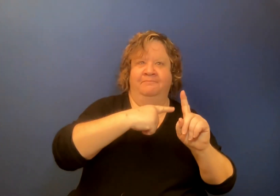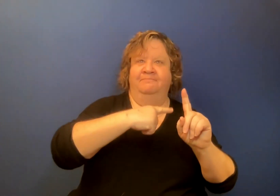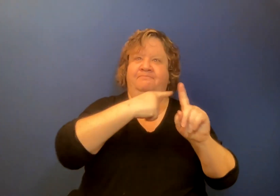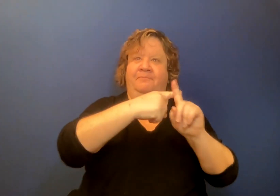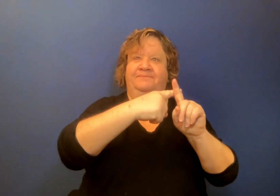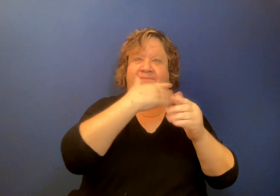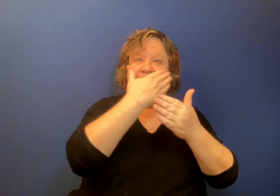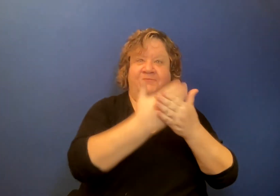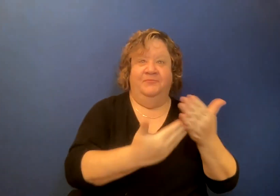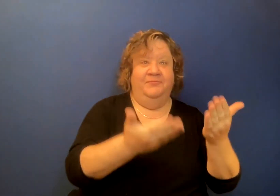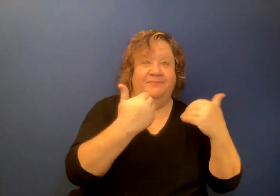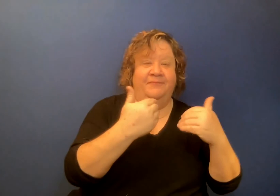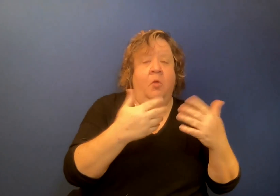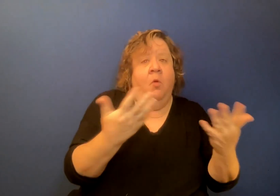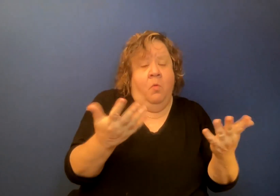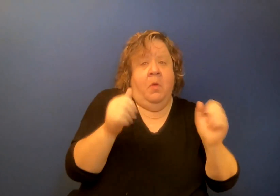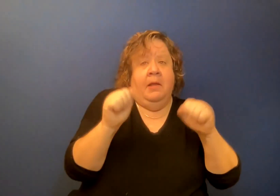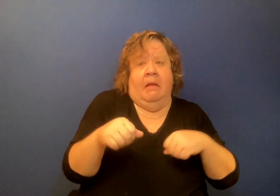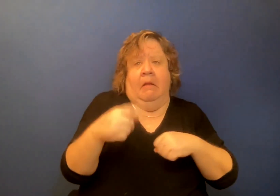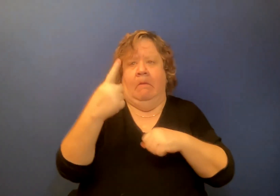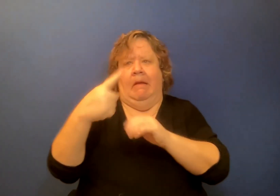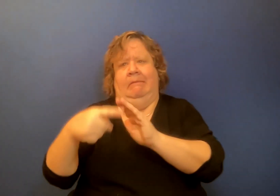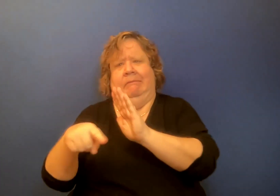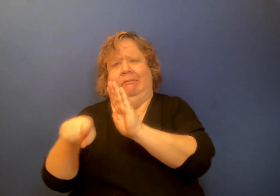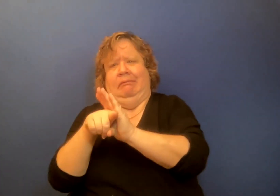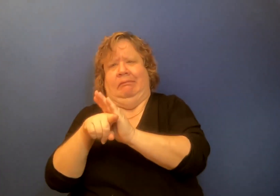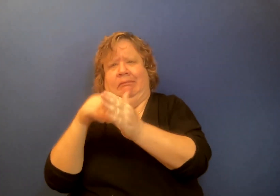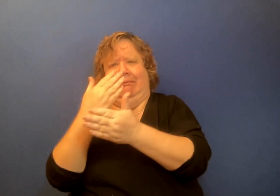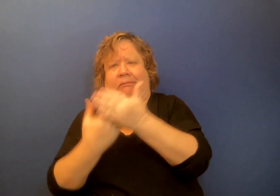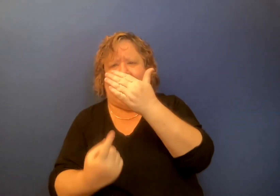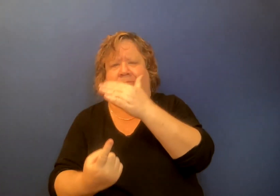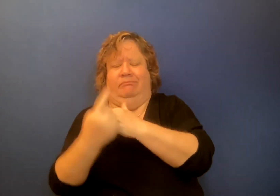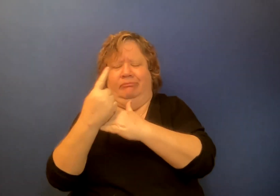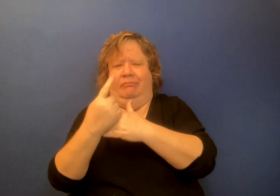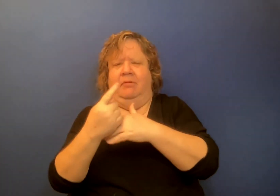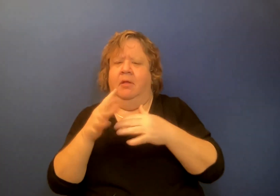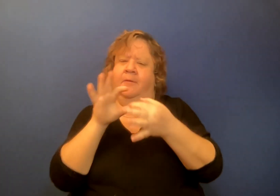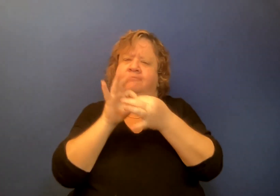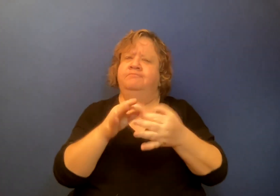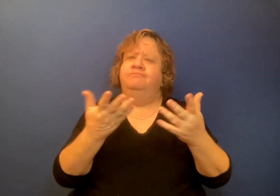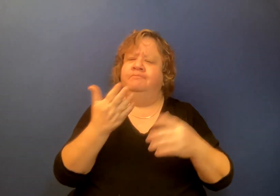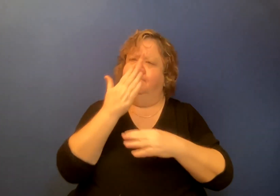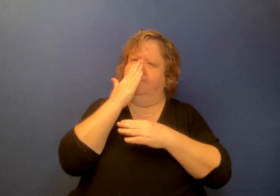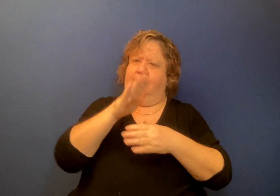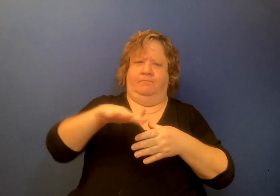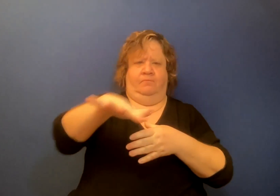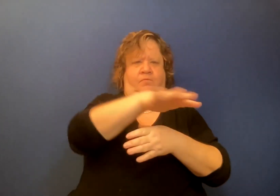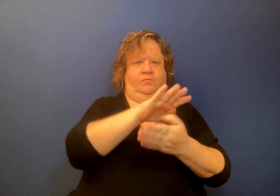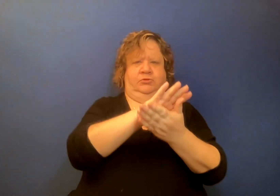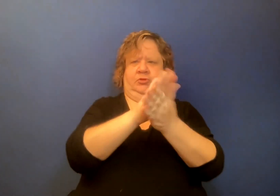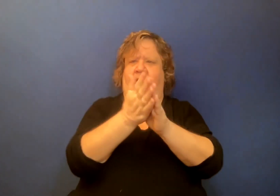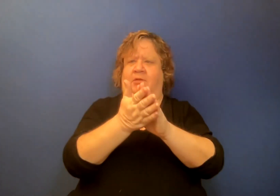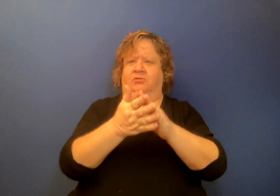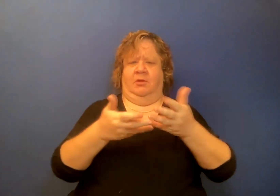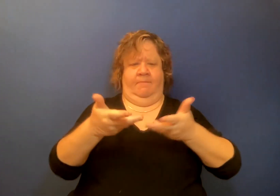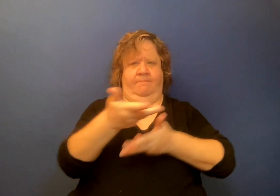SBC work or in sort of the disability inclusion space more broadly, as it relates to stigma and